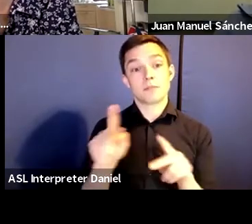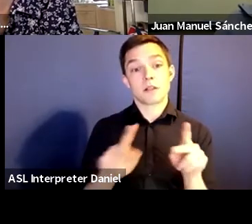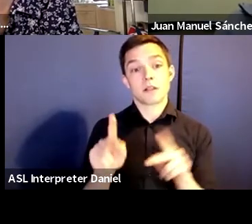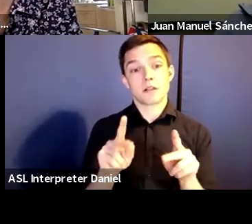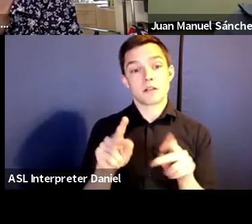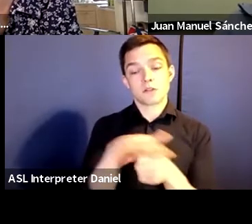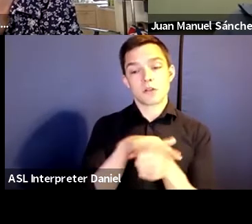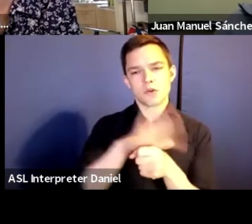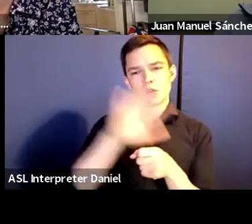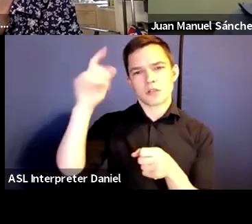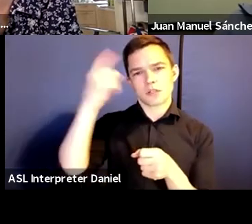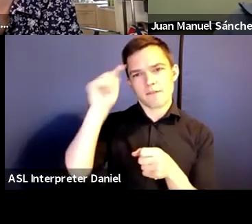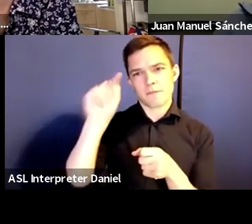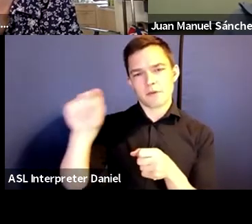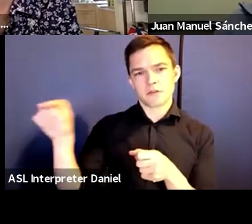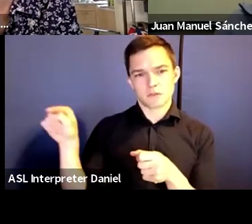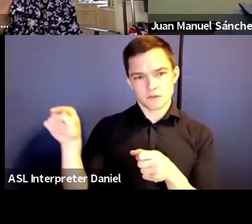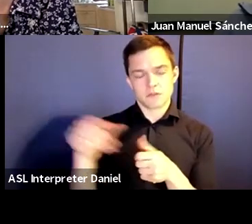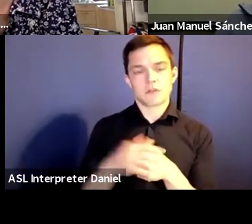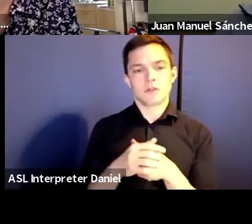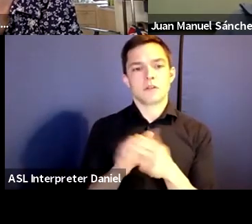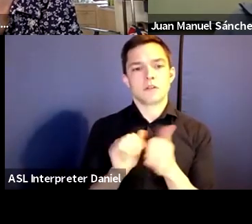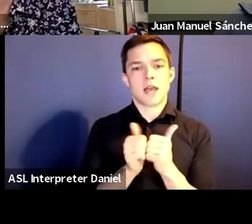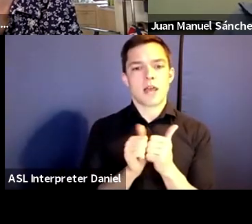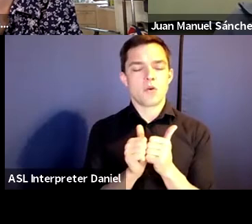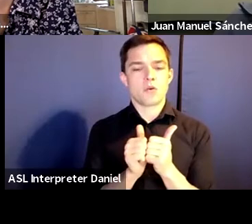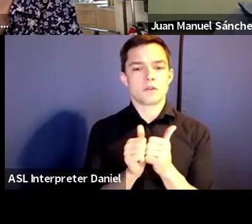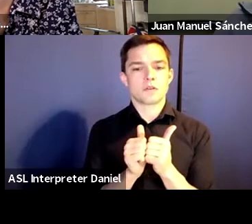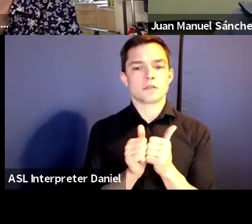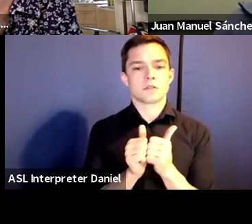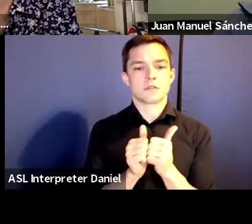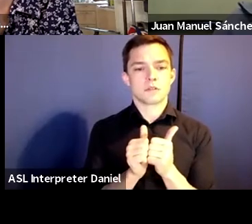local governments, how